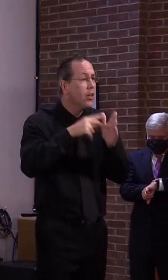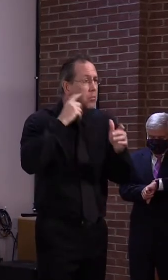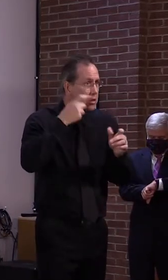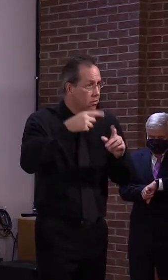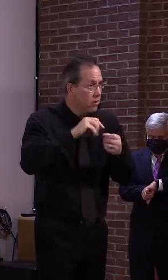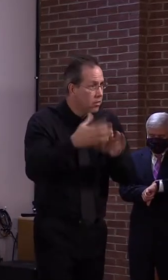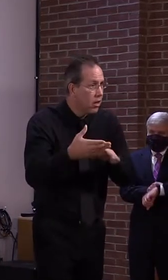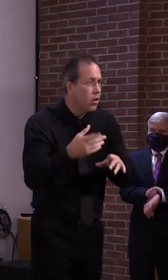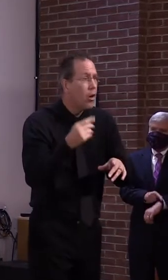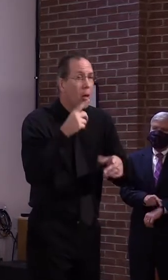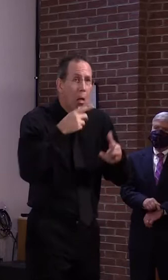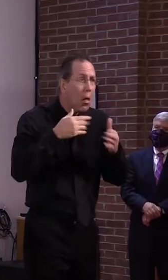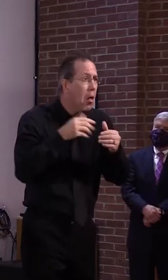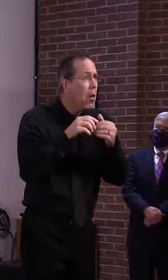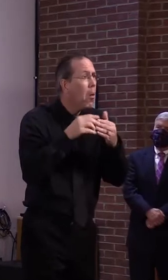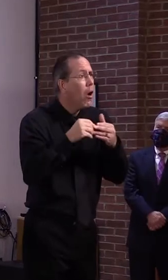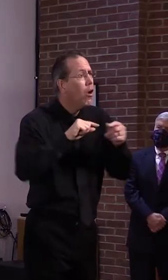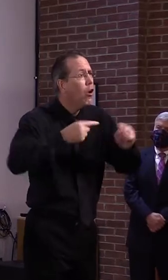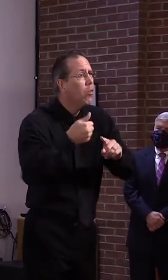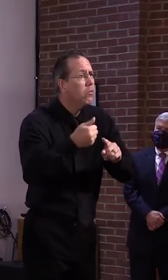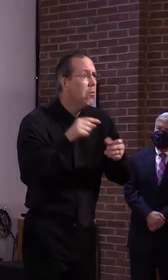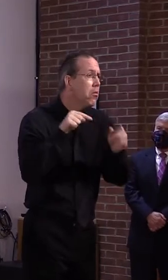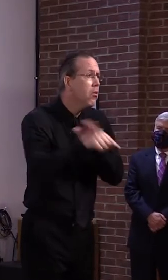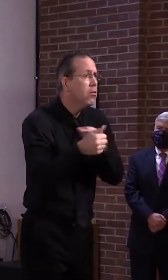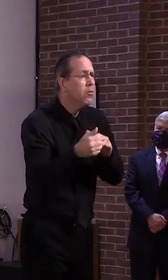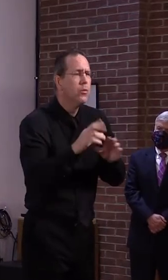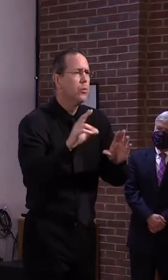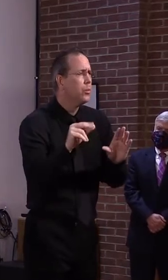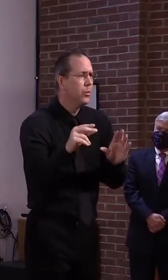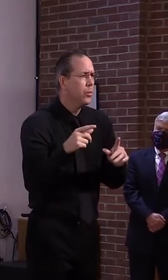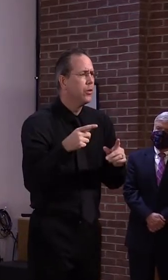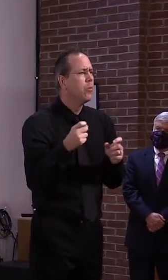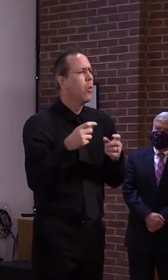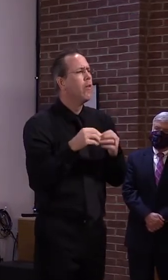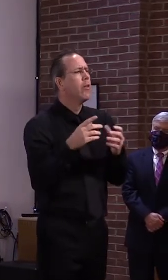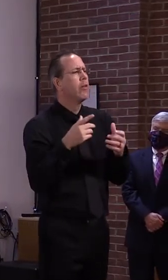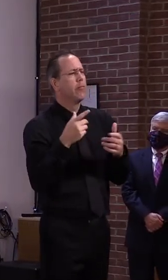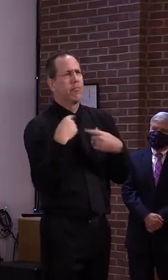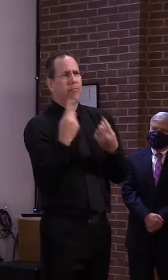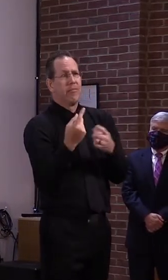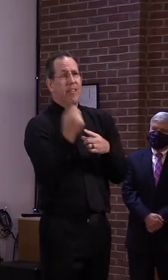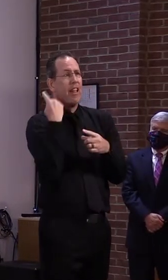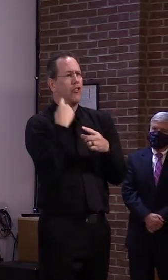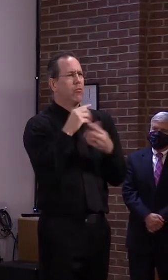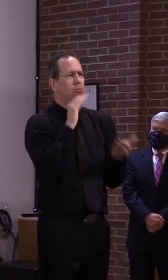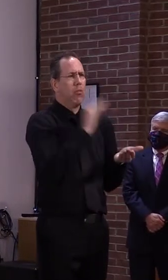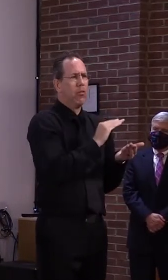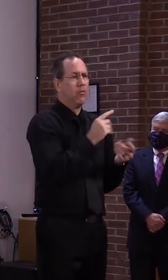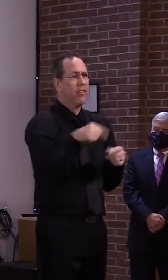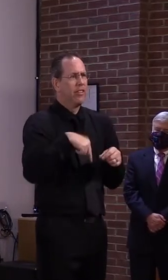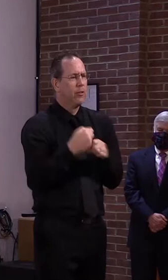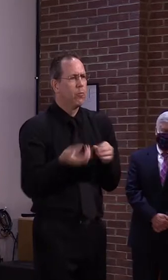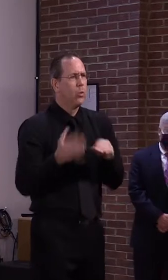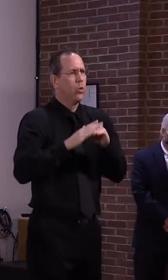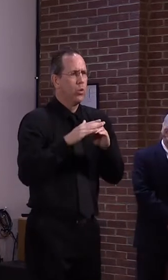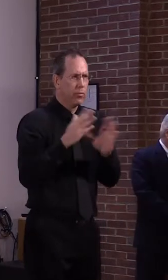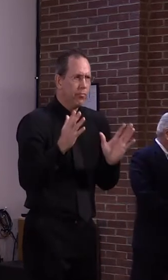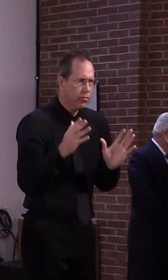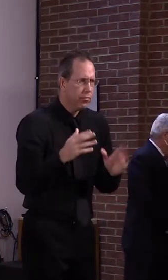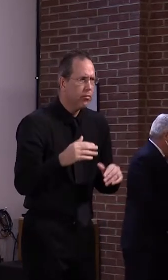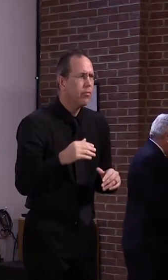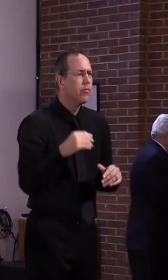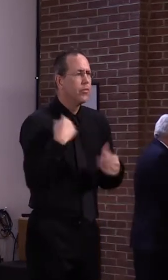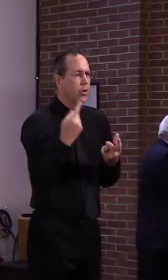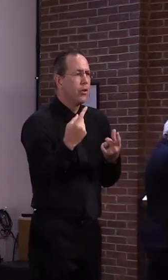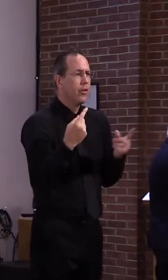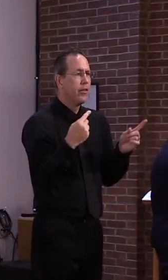that's concerning. That's true around the country. It's related to the pandemic. It's related to a lot of